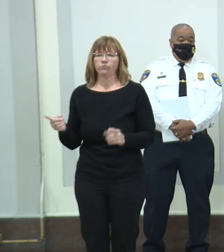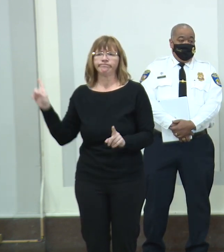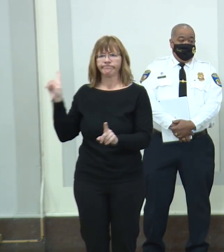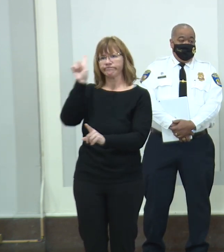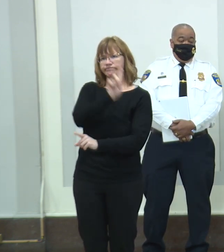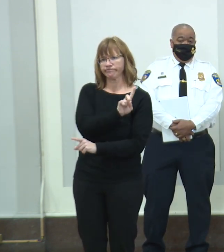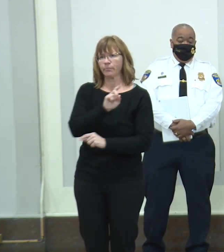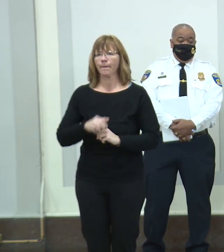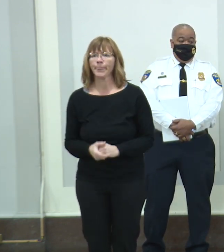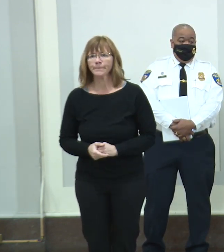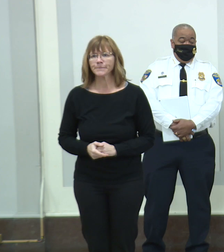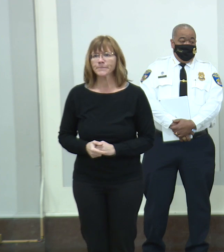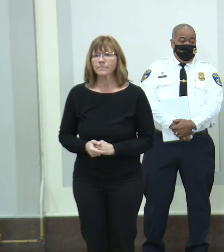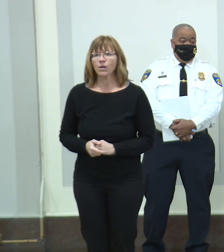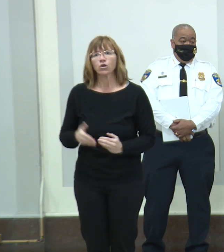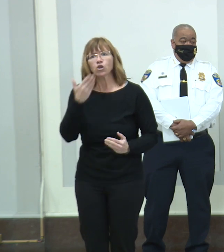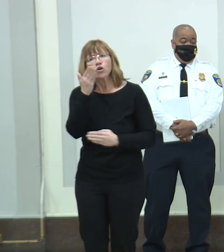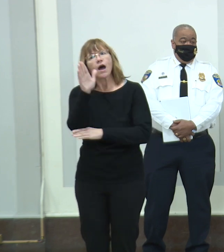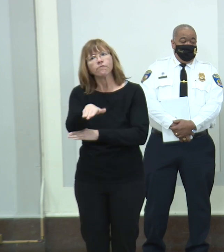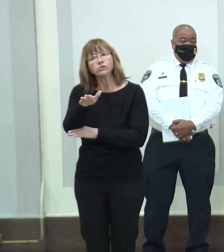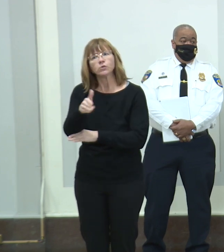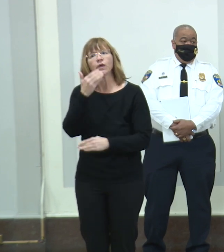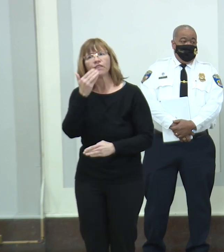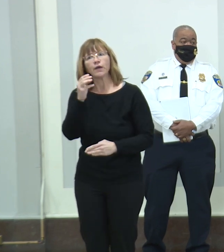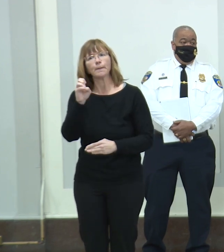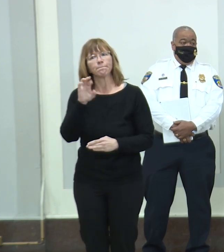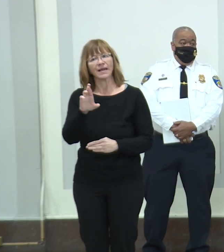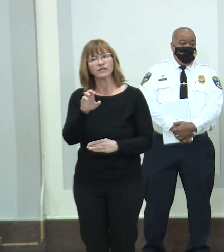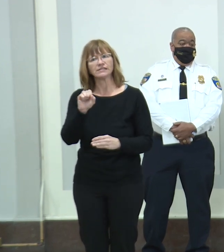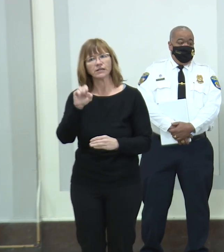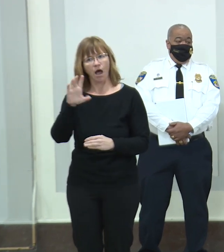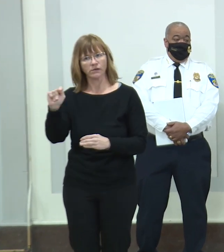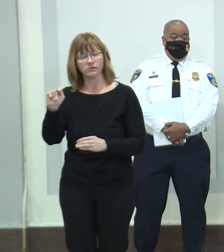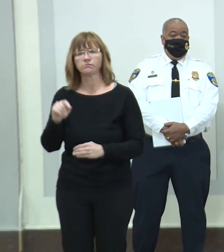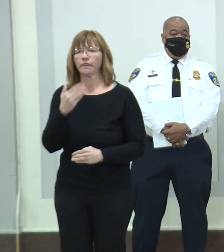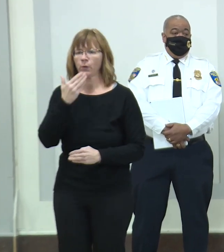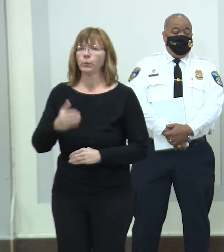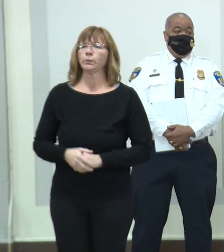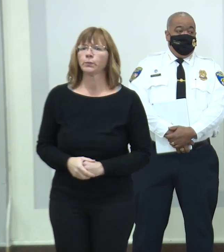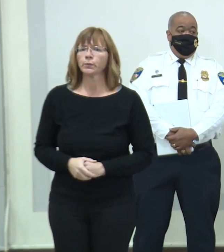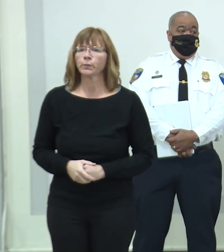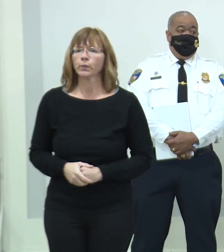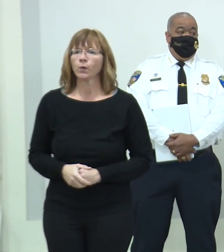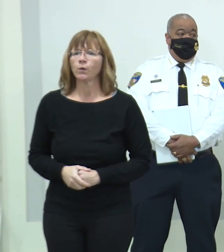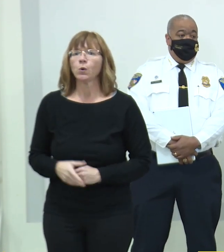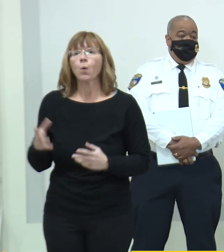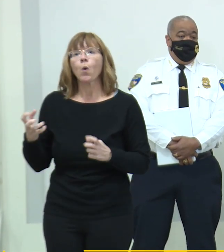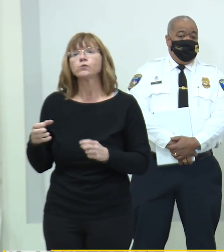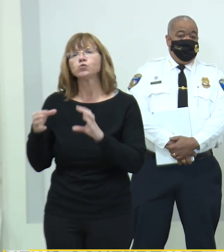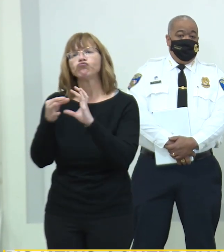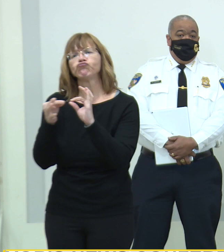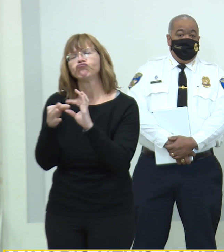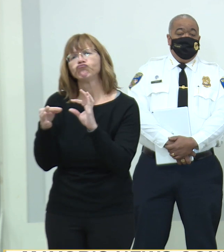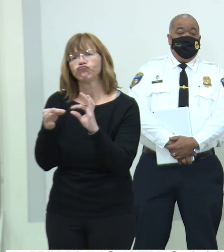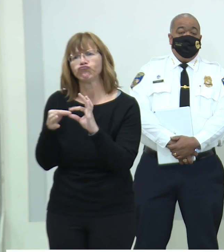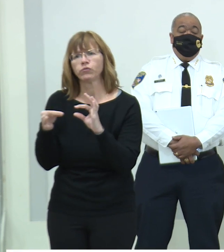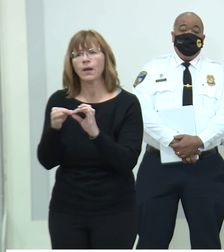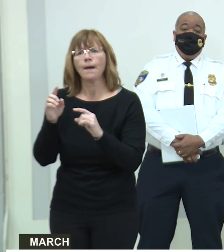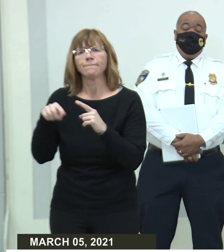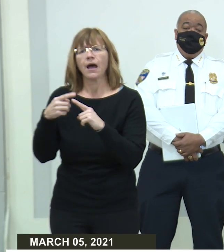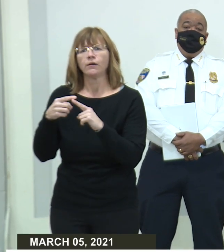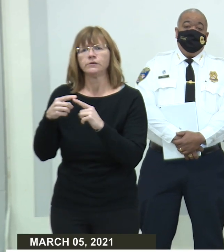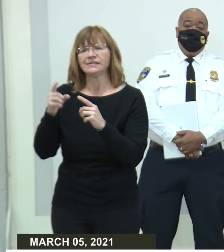Good afternoon, and thank you, Mayor Scott, for your continued leadership during this pandemic. I'd like to briefly share data on our key